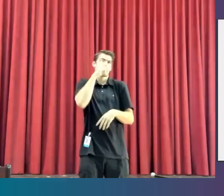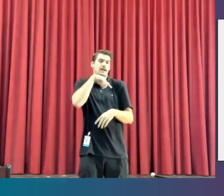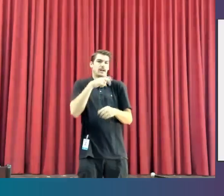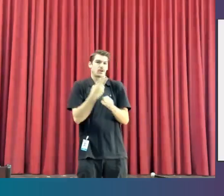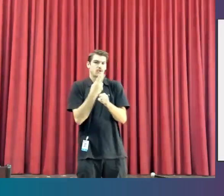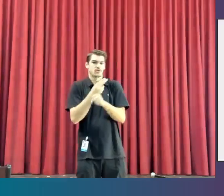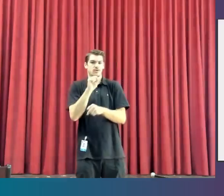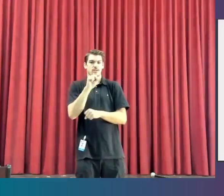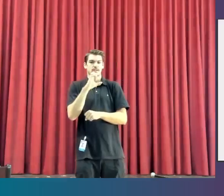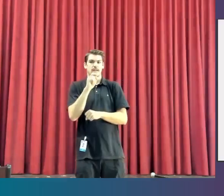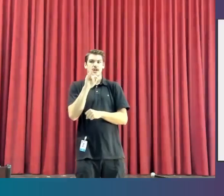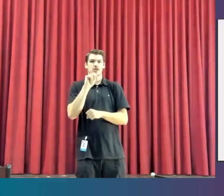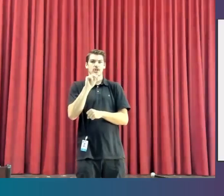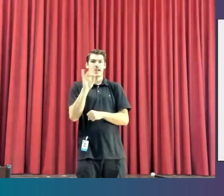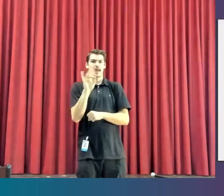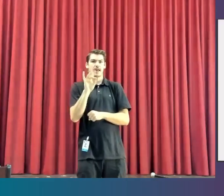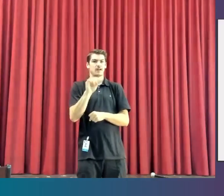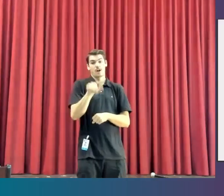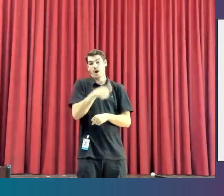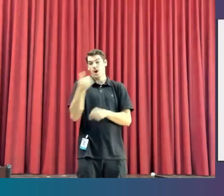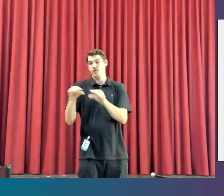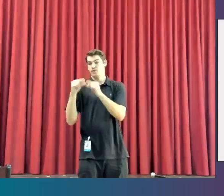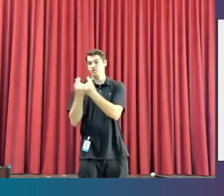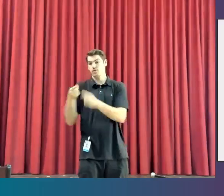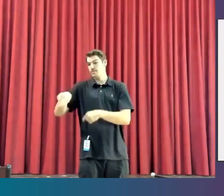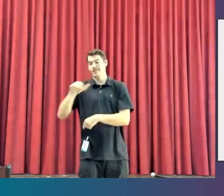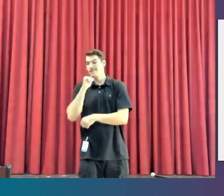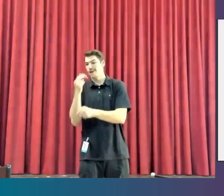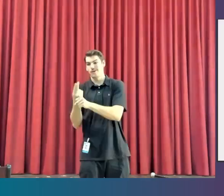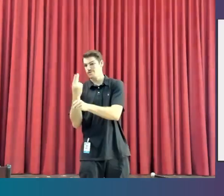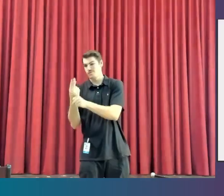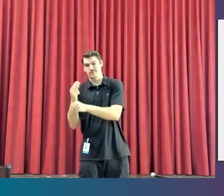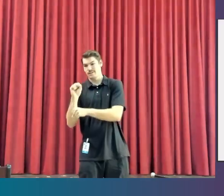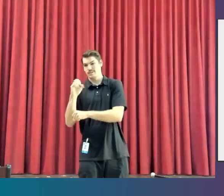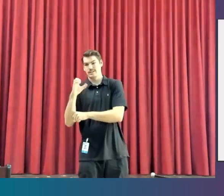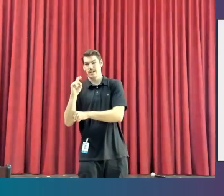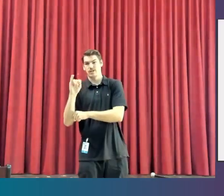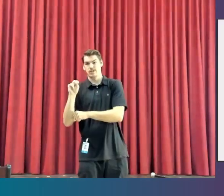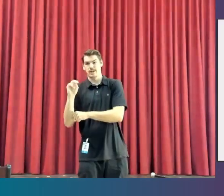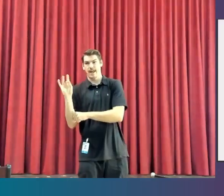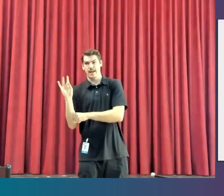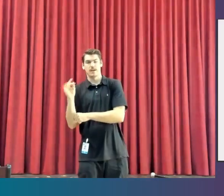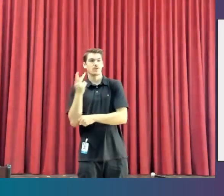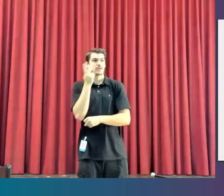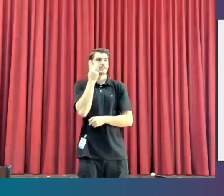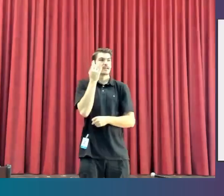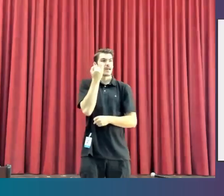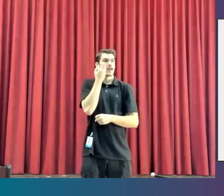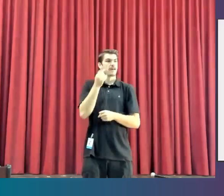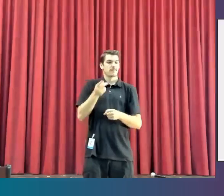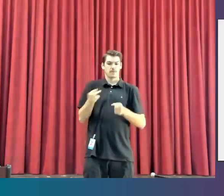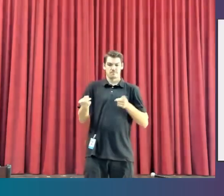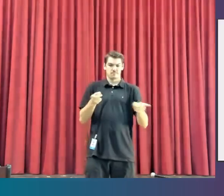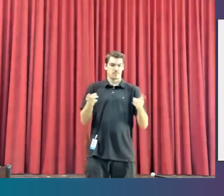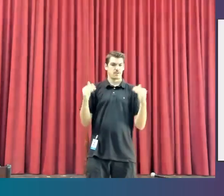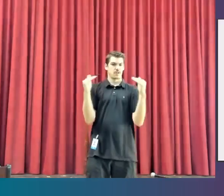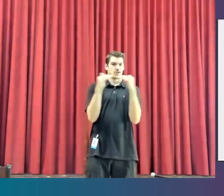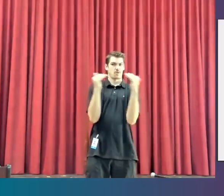8, and then a group that's not using Section 8. And we would see, is there a difference in treatment?